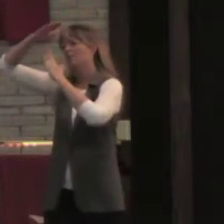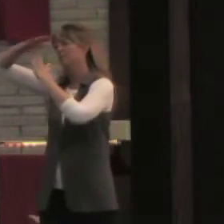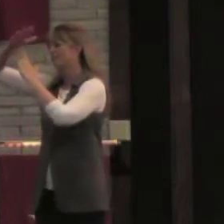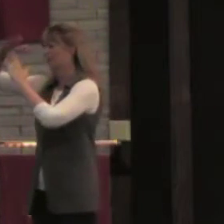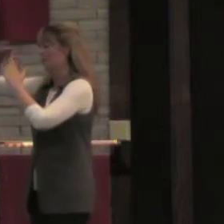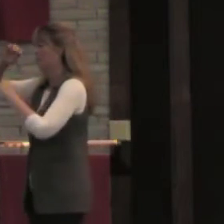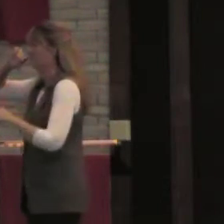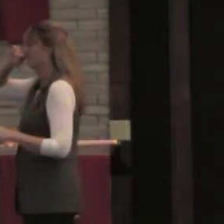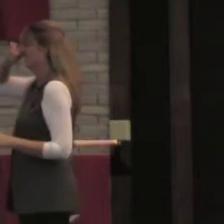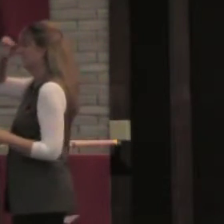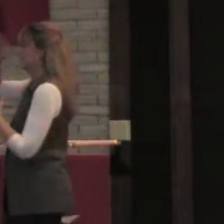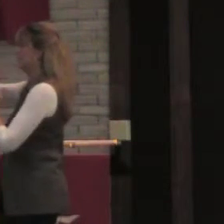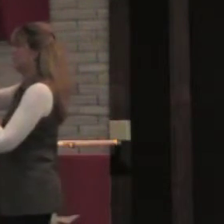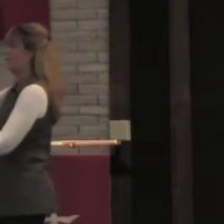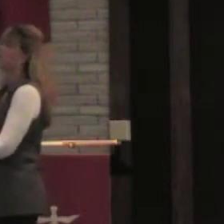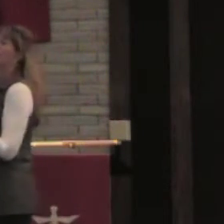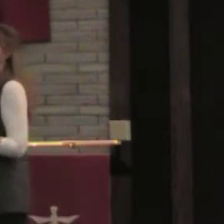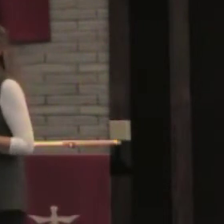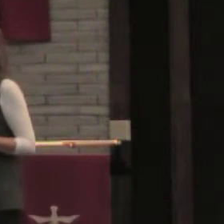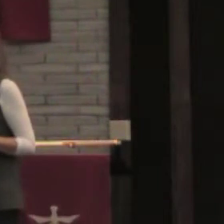Okay, time out. Time out, time out.